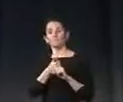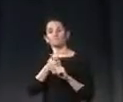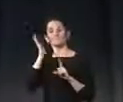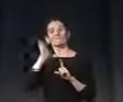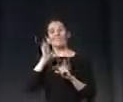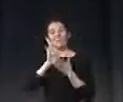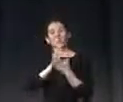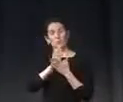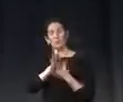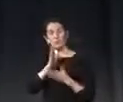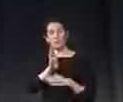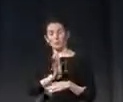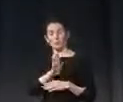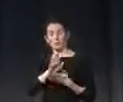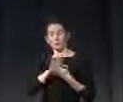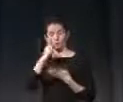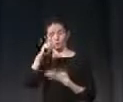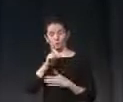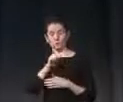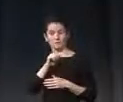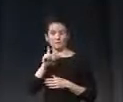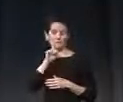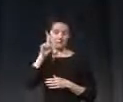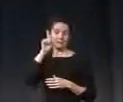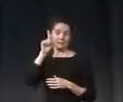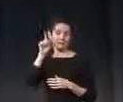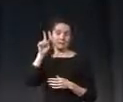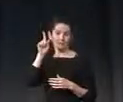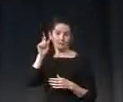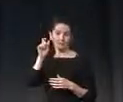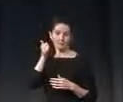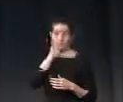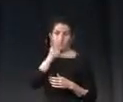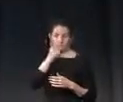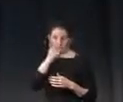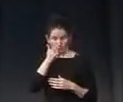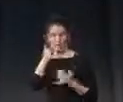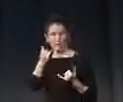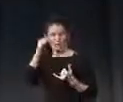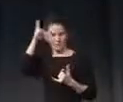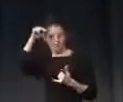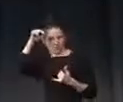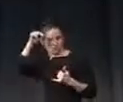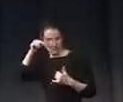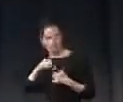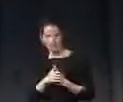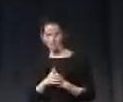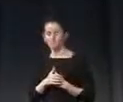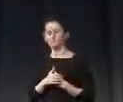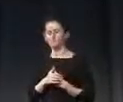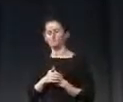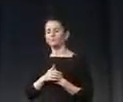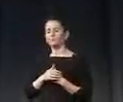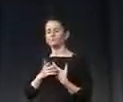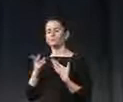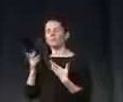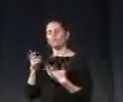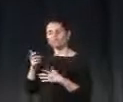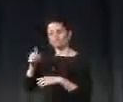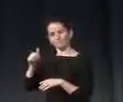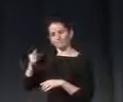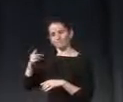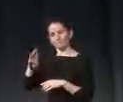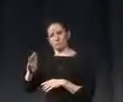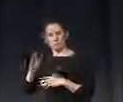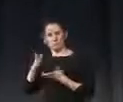School. She had been deafened at 8 by a bout of scarlet fever. Bell explored the anatomy and physiology of speech through his work with